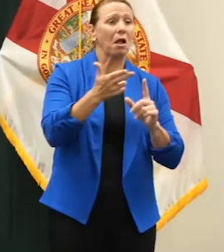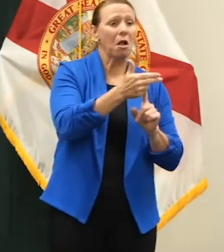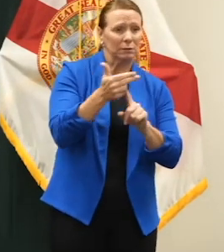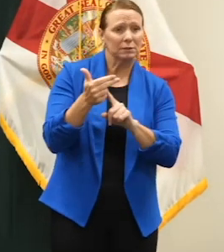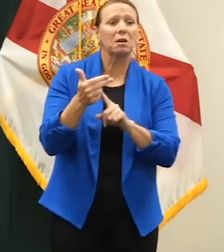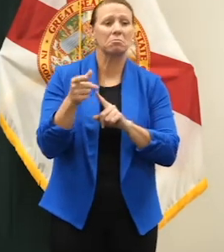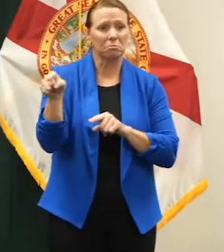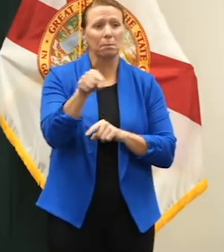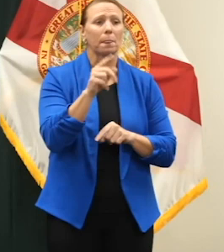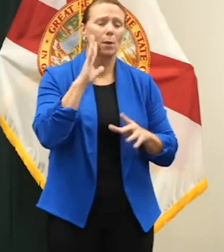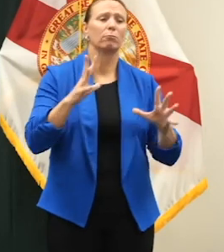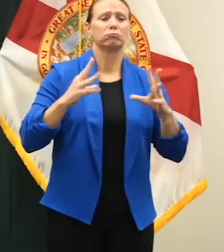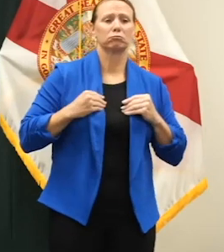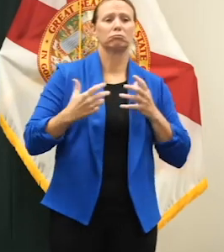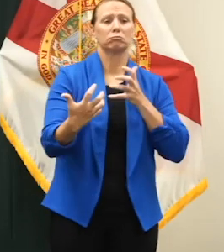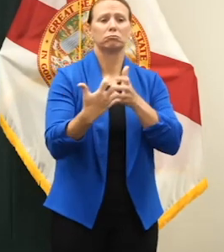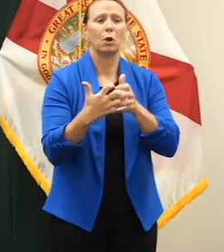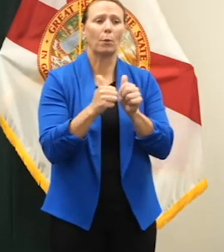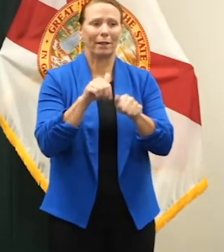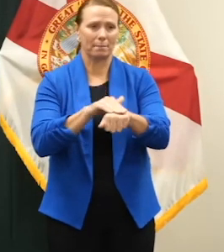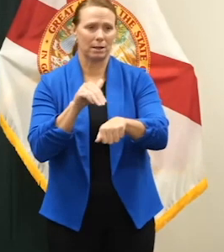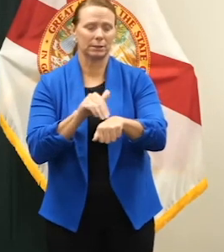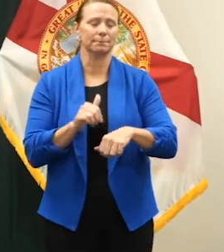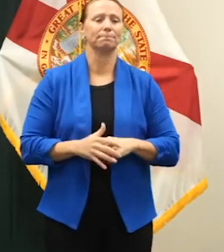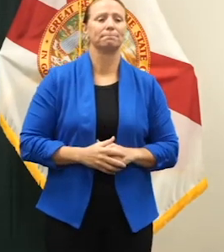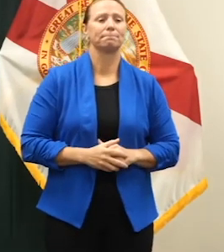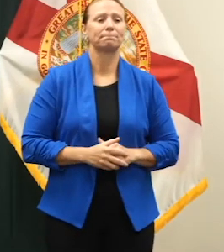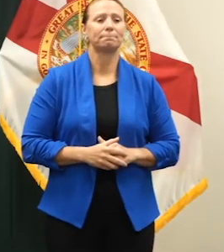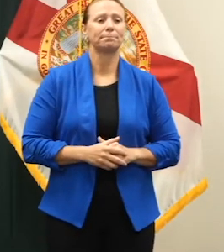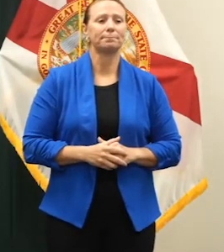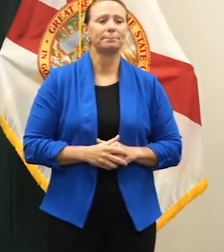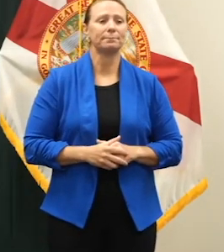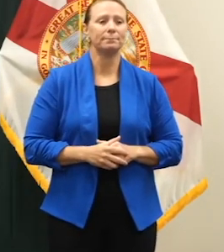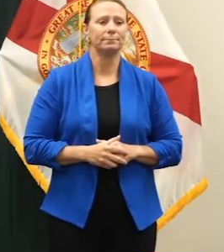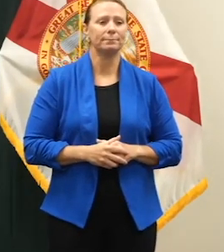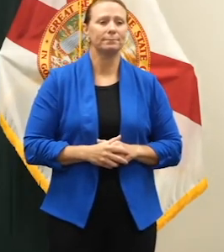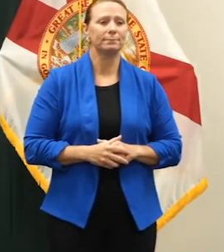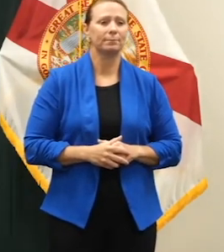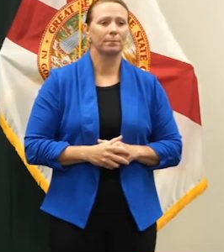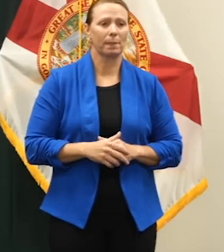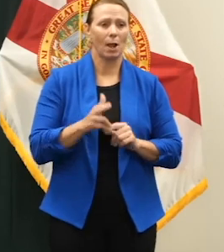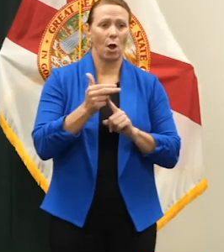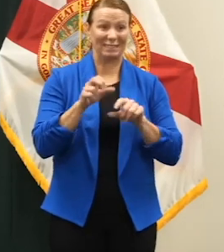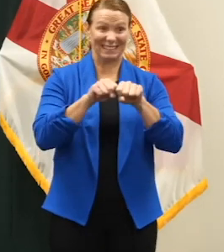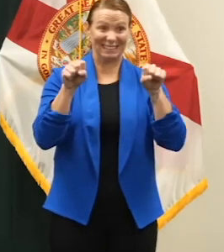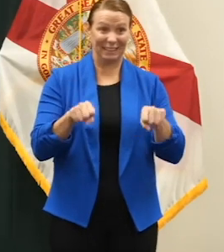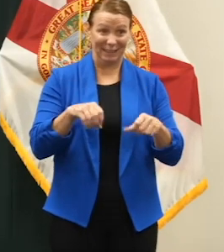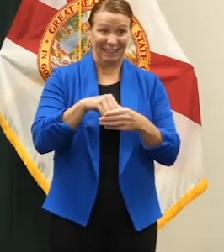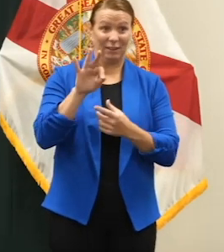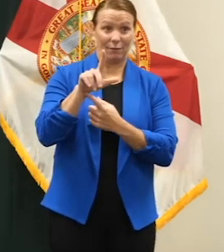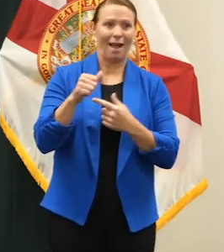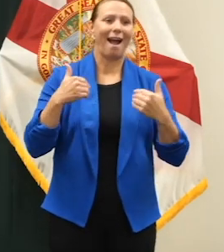accommodating during these times. The Rosen Hotel system inside of Central Florida has activated their